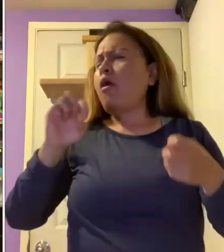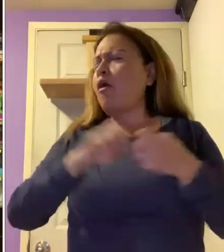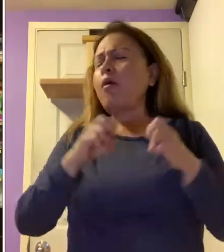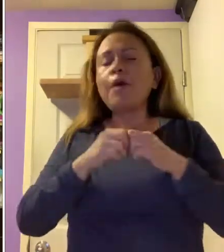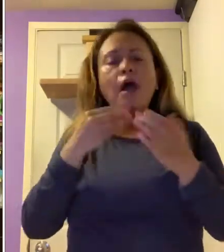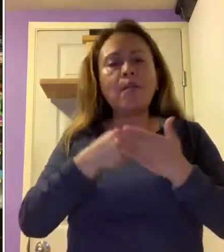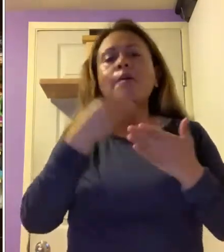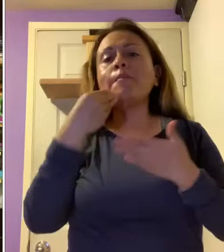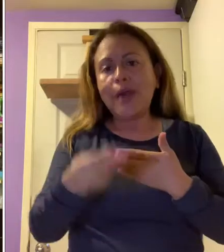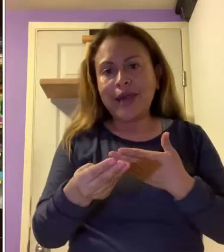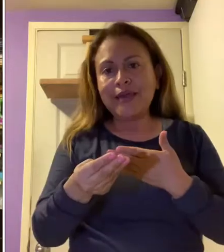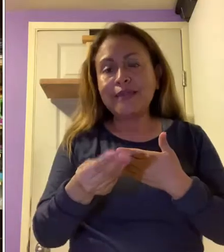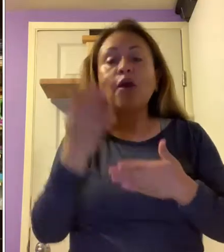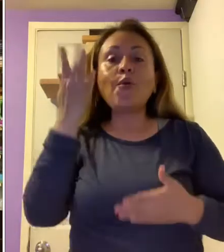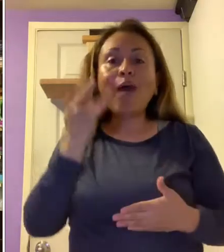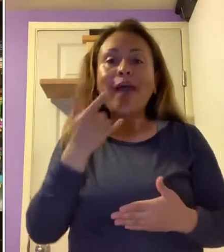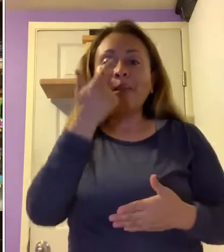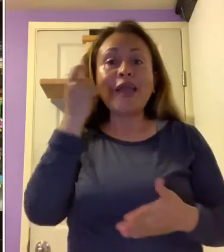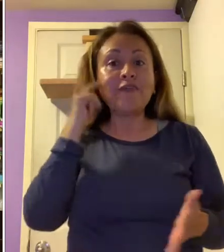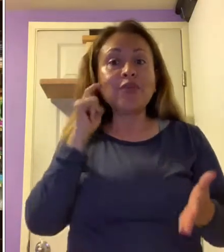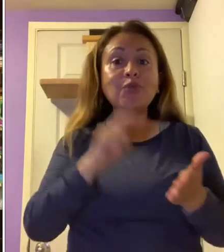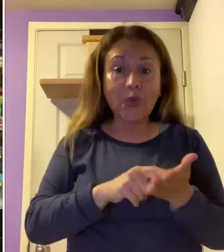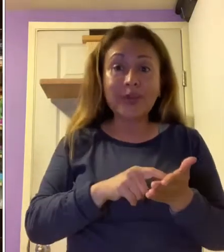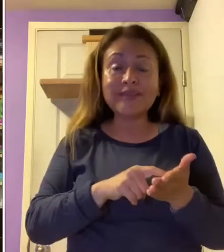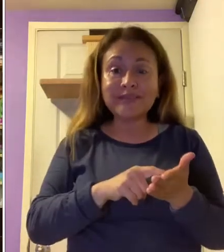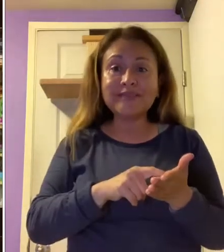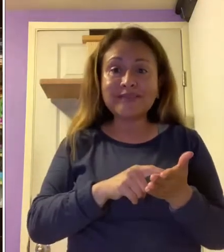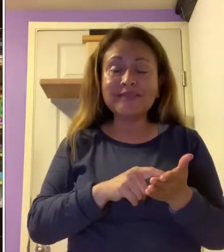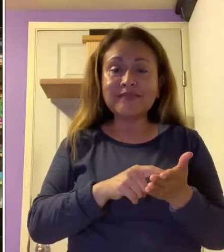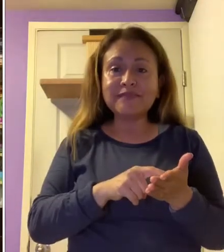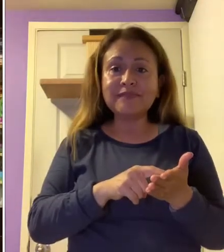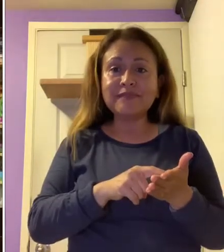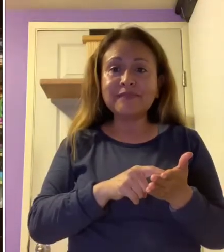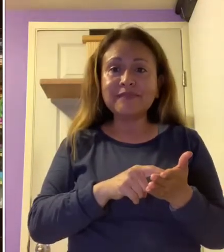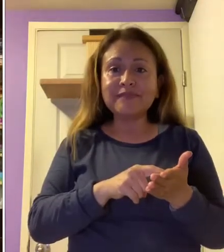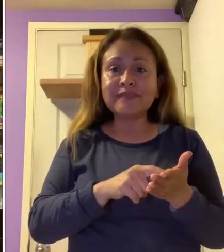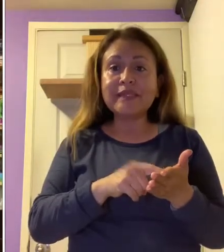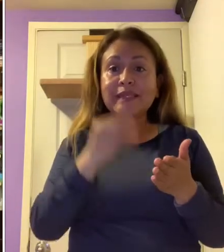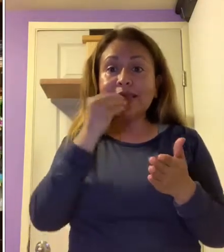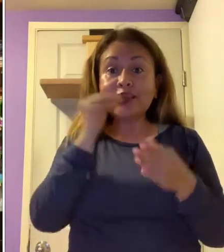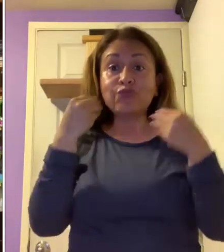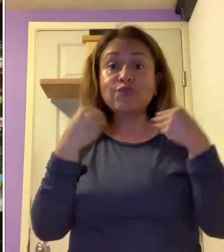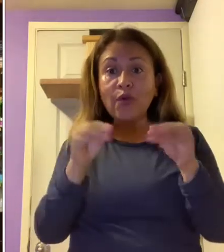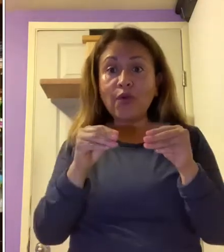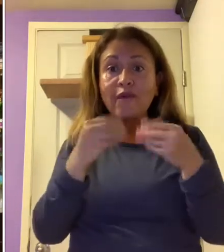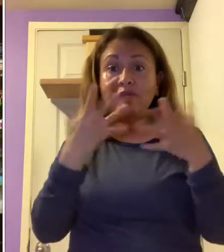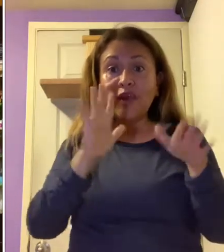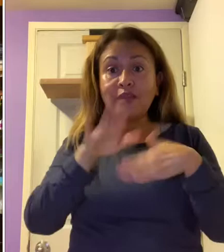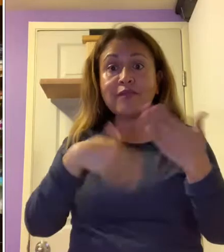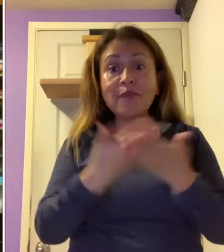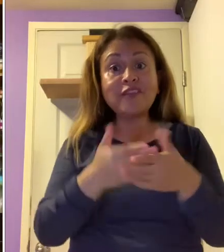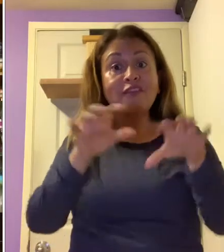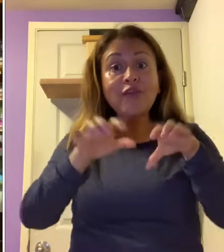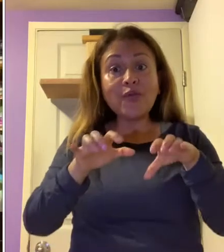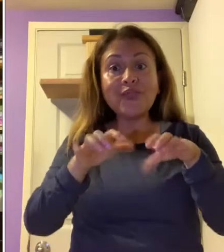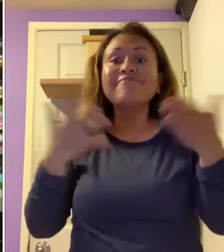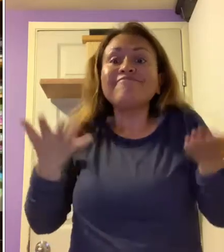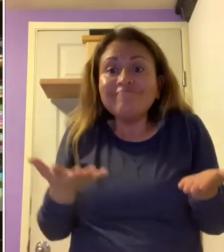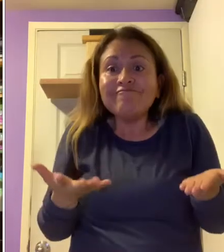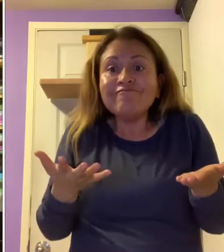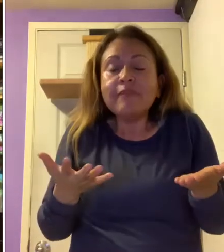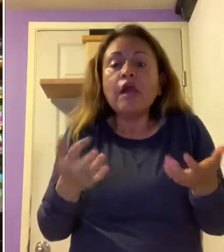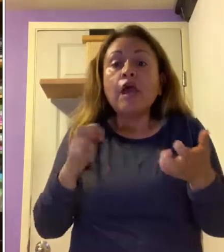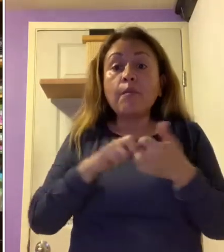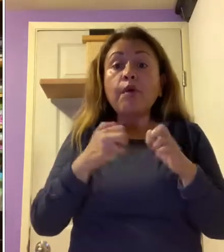actually no problem buying frozen seafood because when you look at the seafood in the seafood case at the grocery store, it all came in